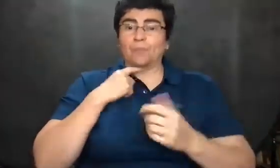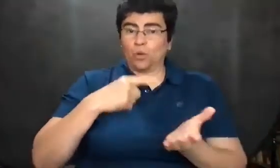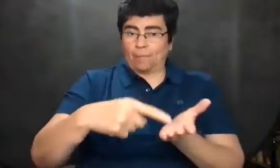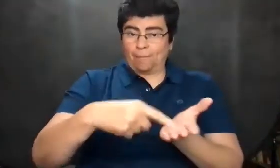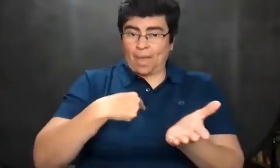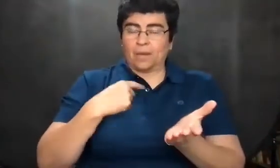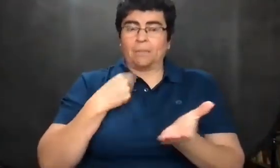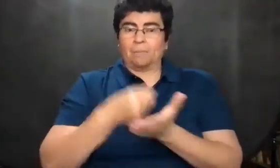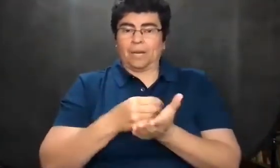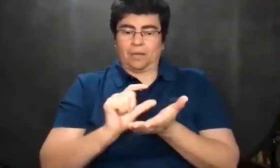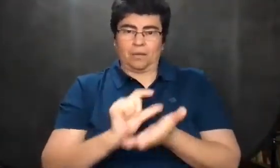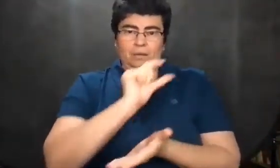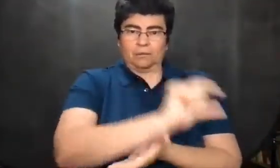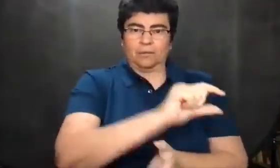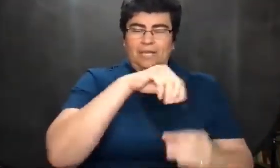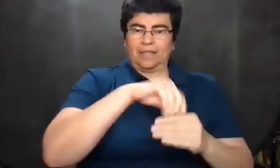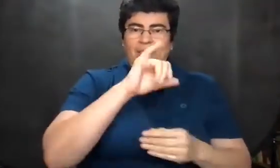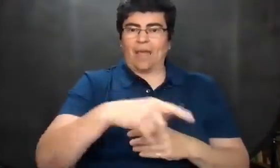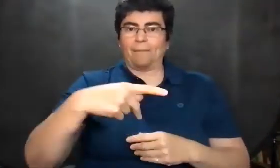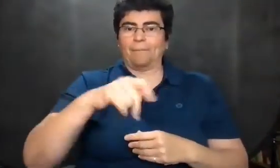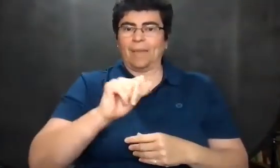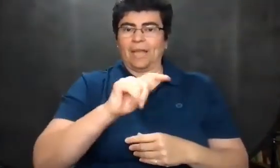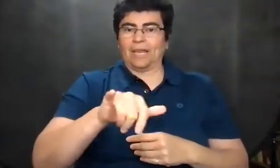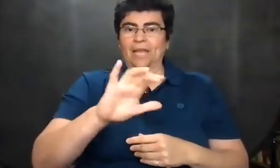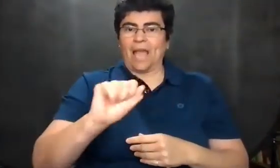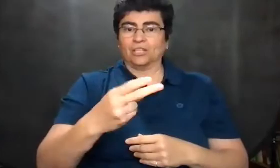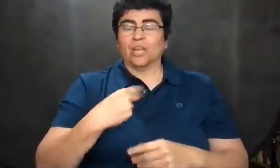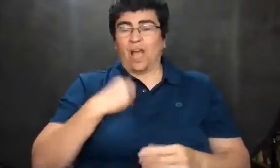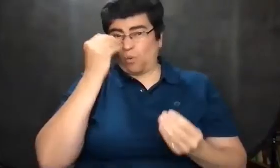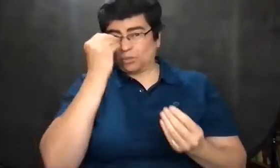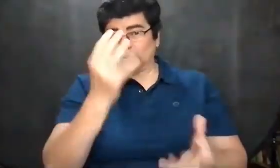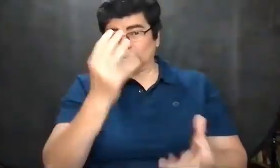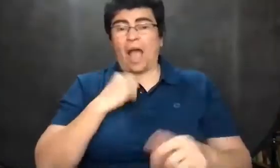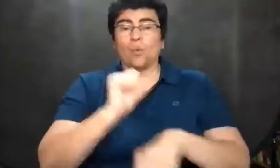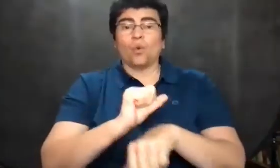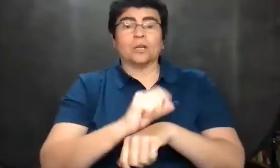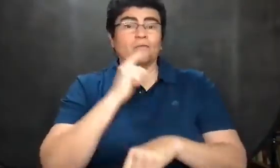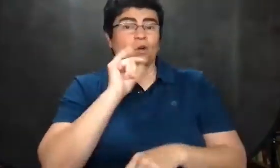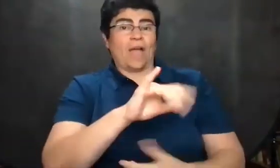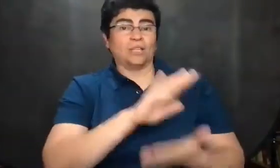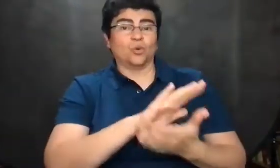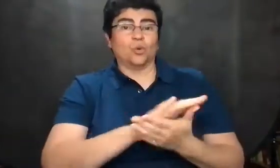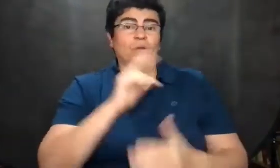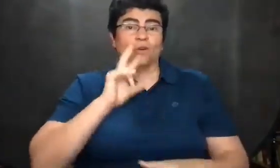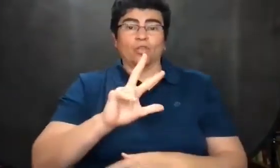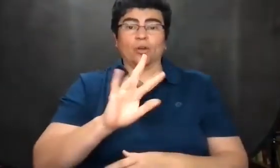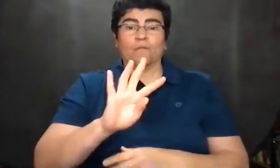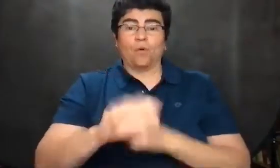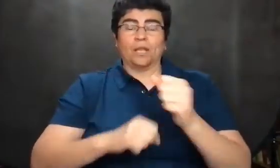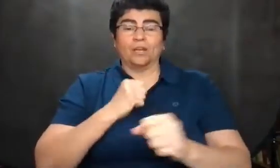back in that petty cash fund. I want to tell you that I worked for that school for 34 years. Out of that 34 years,